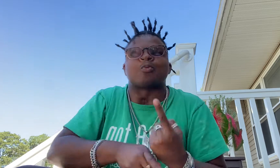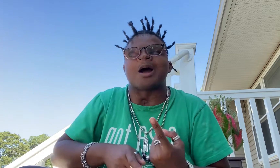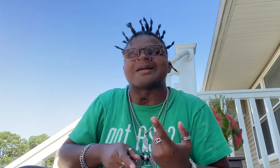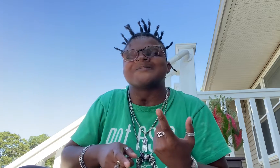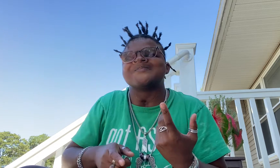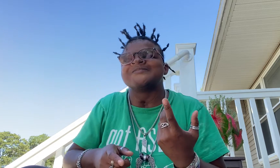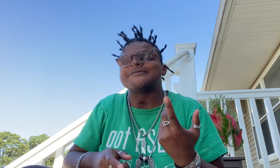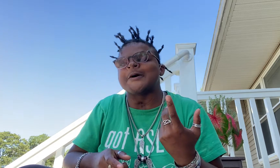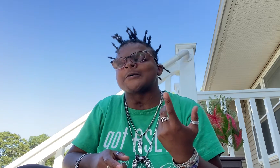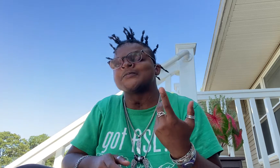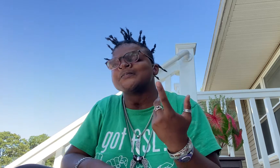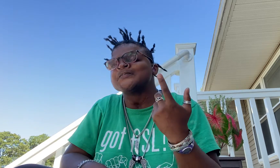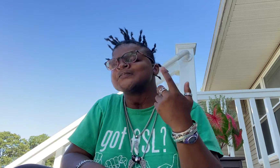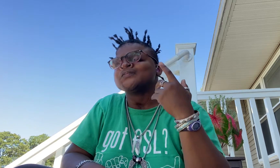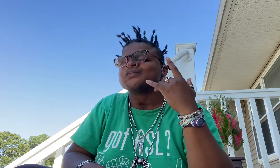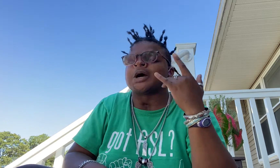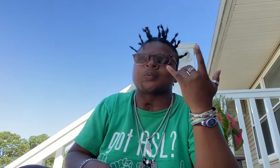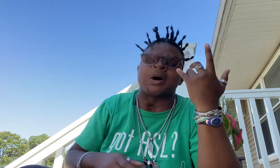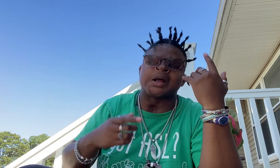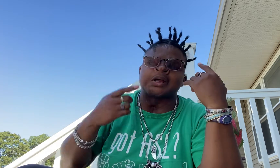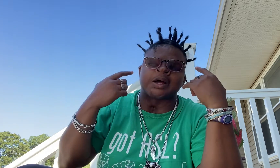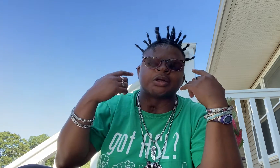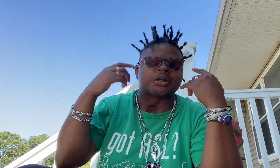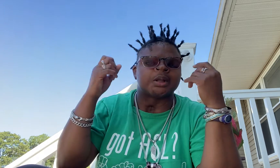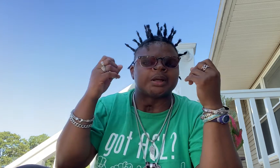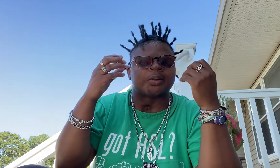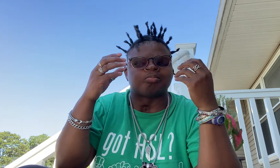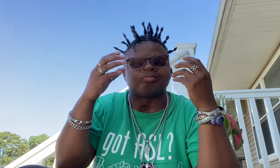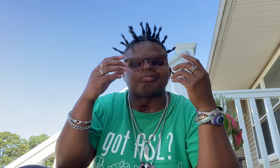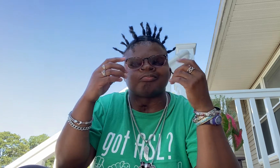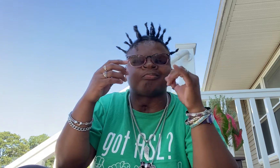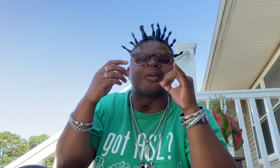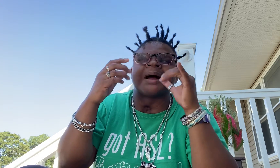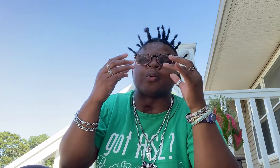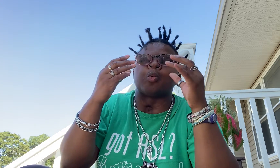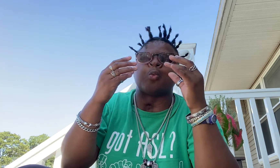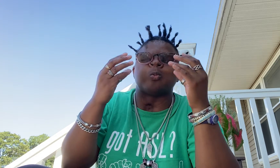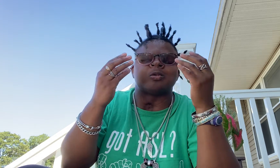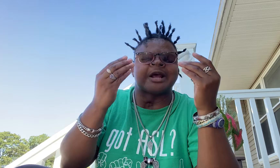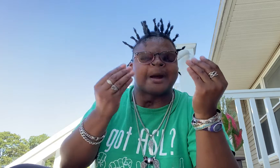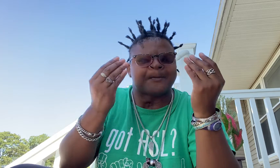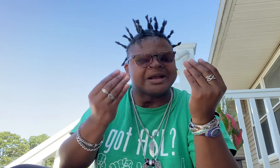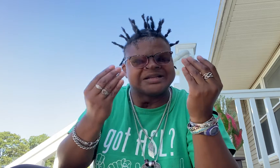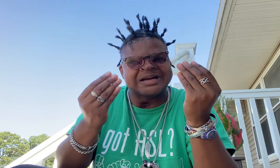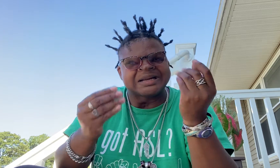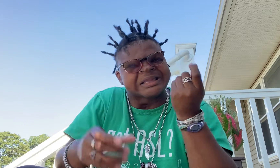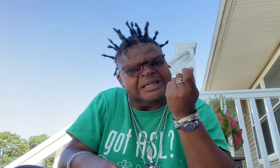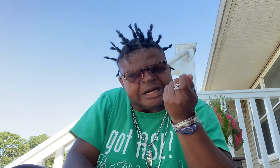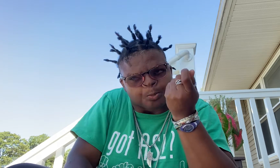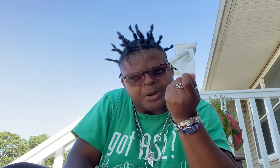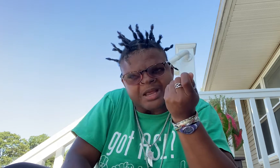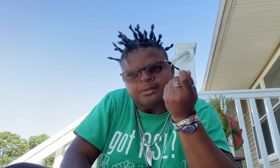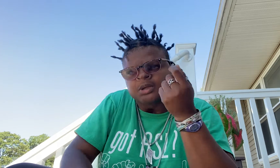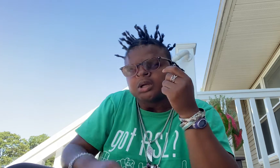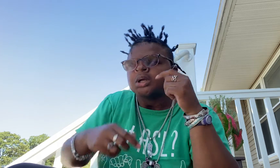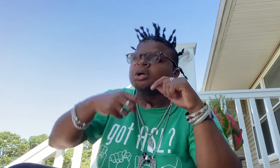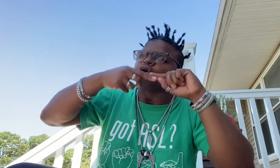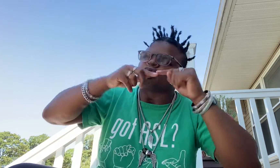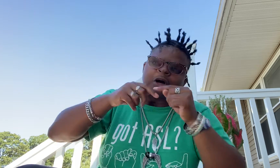way. So, that's why I just like, I dampened it a little bit to